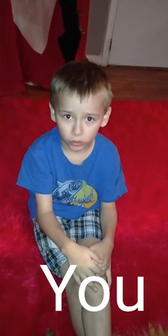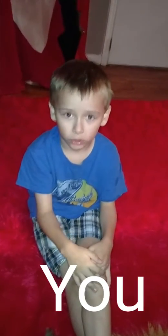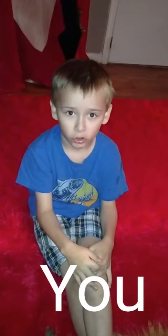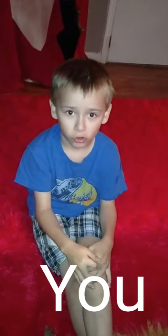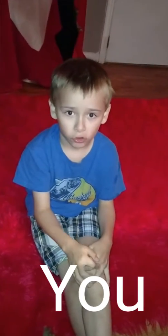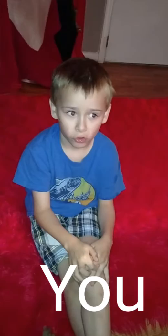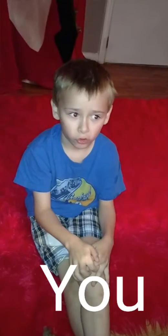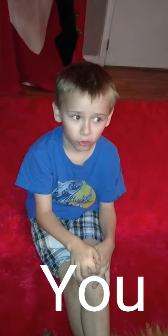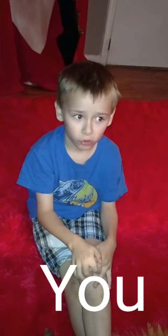sign zebra,